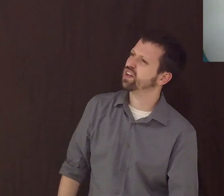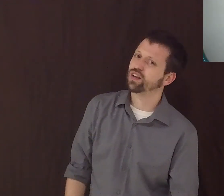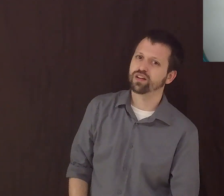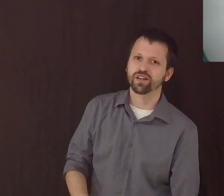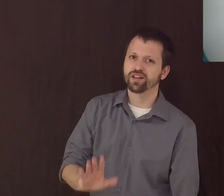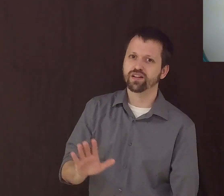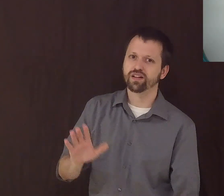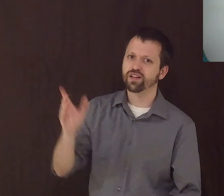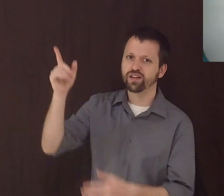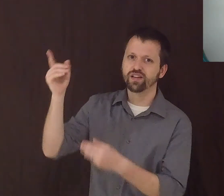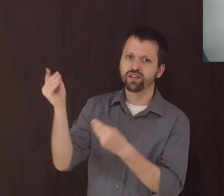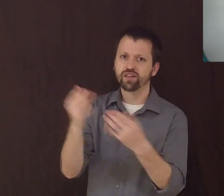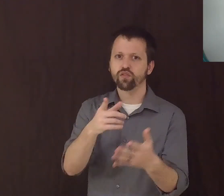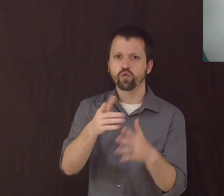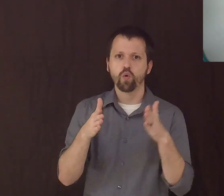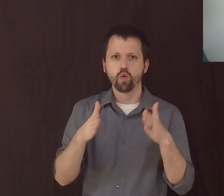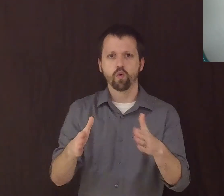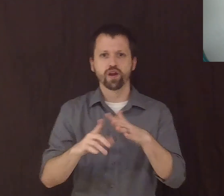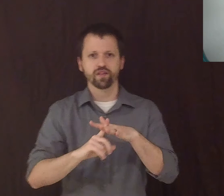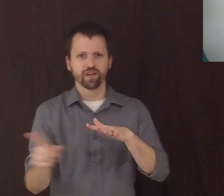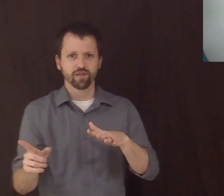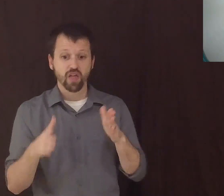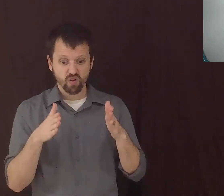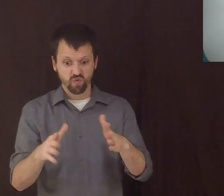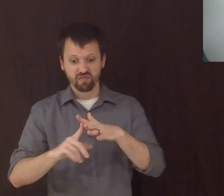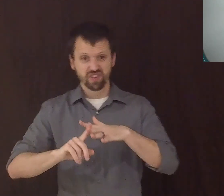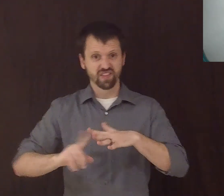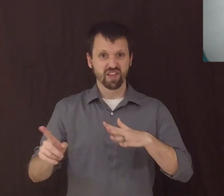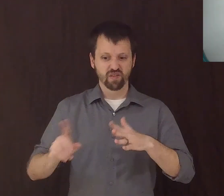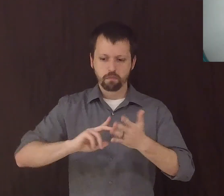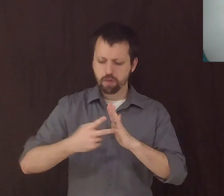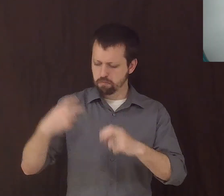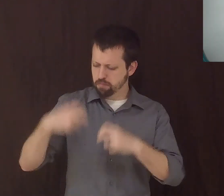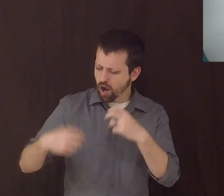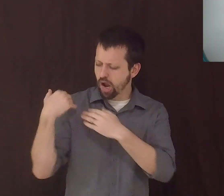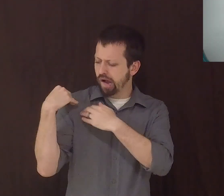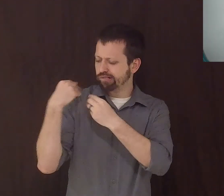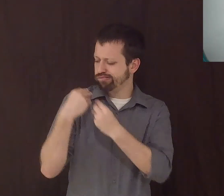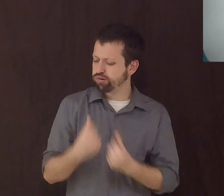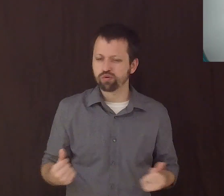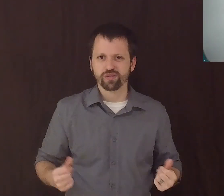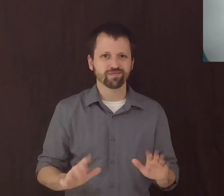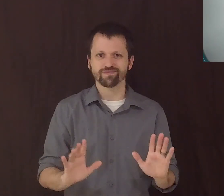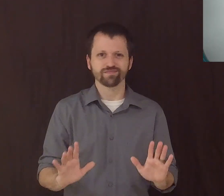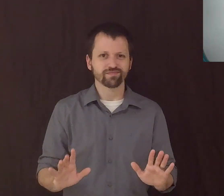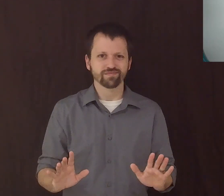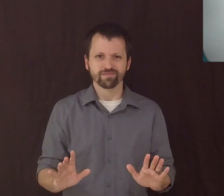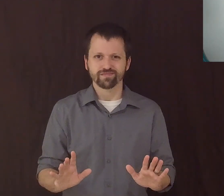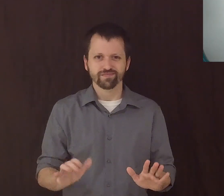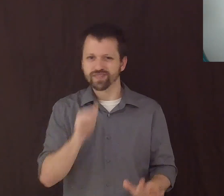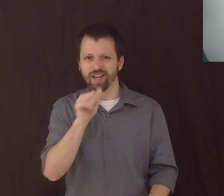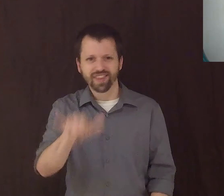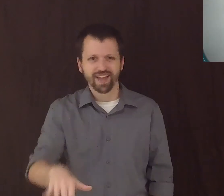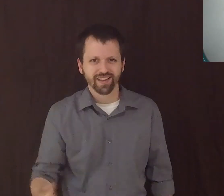be able to bear it or endure it. The way of escape is not God removing the circumstance or just, you know, coming